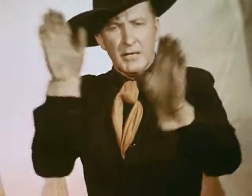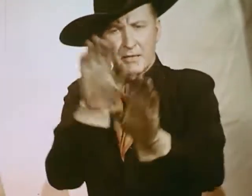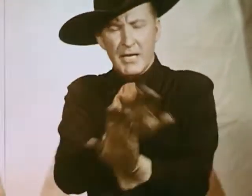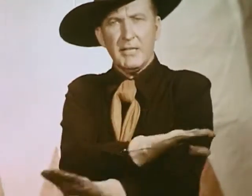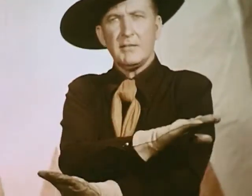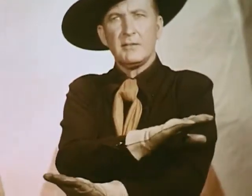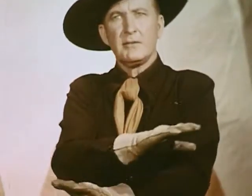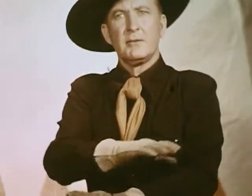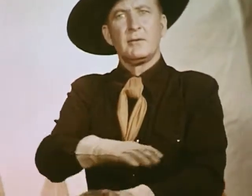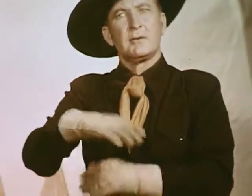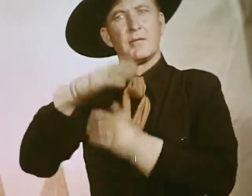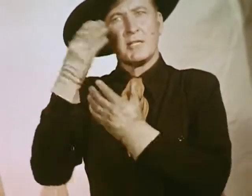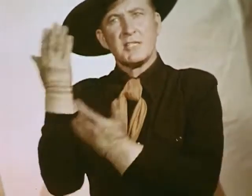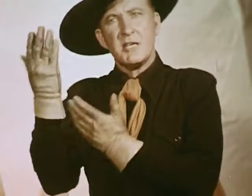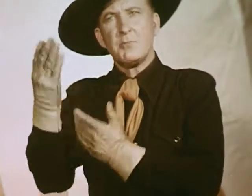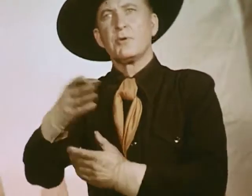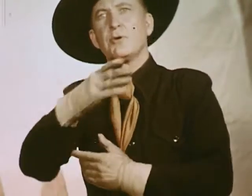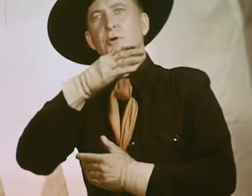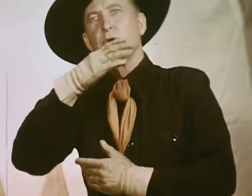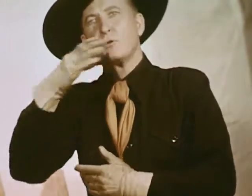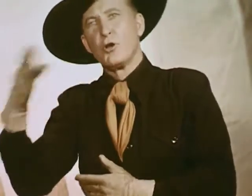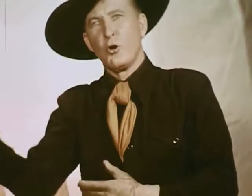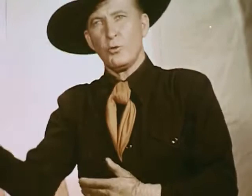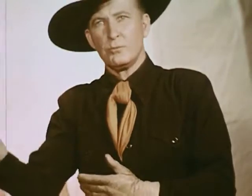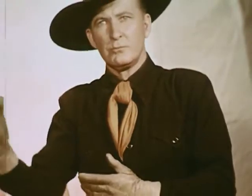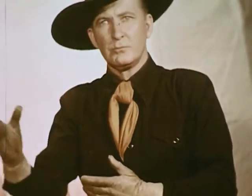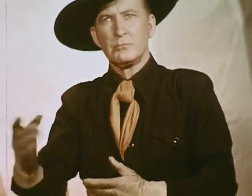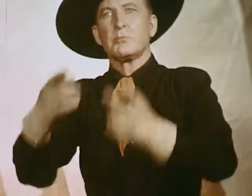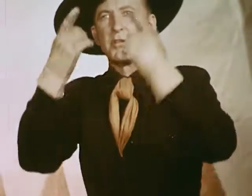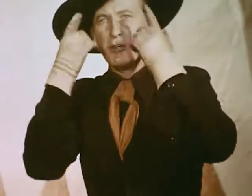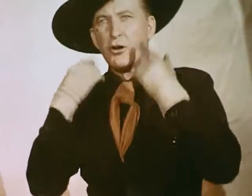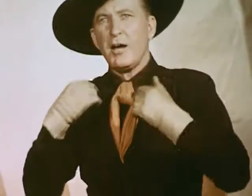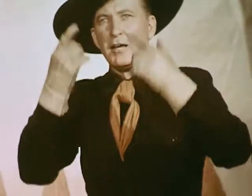At night, they sleep? No. But they cry.